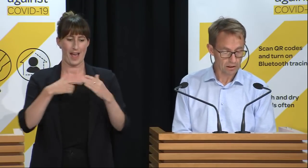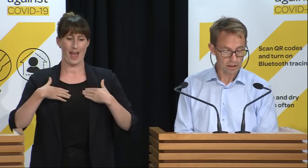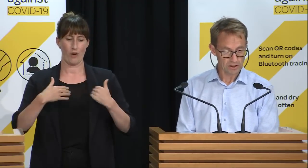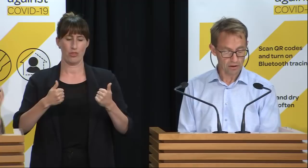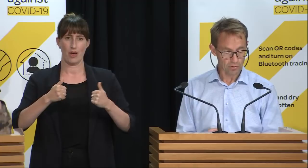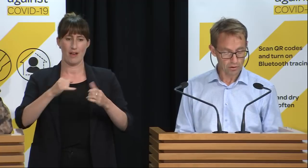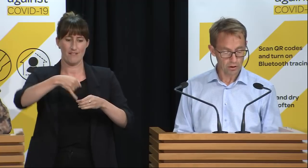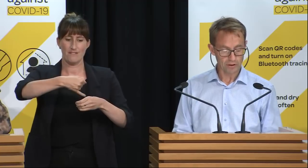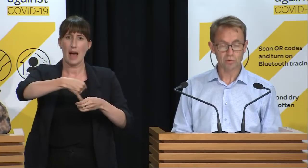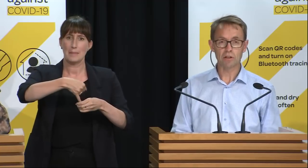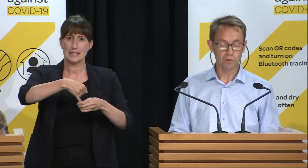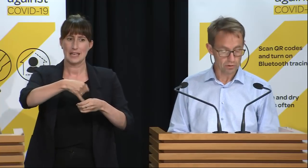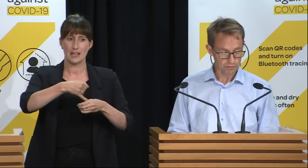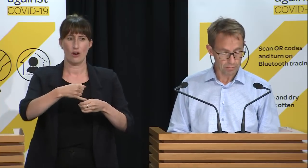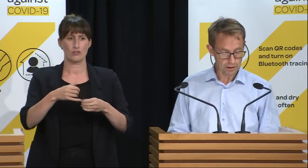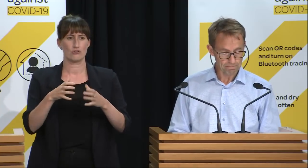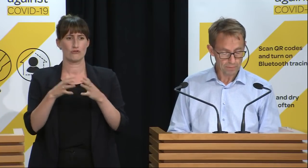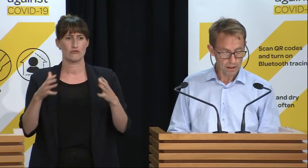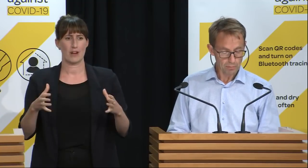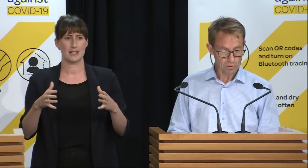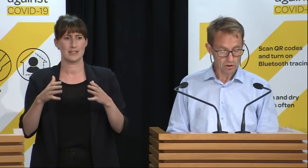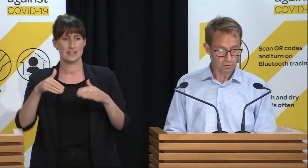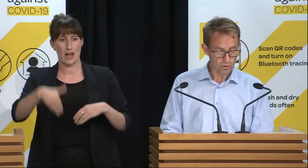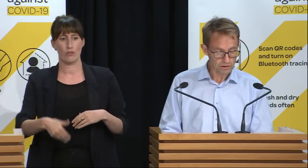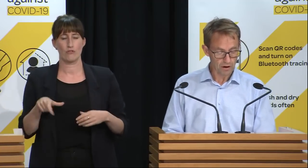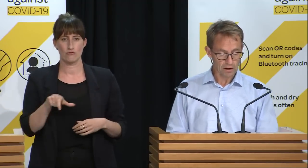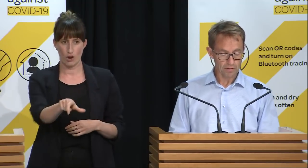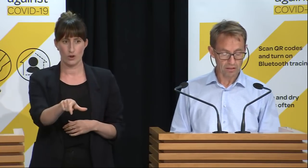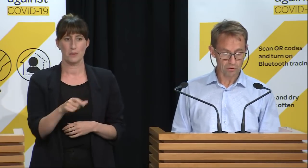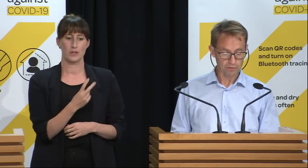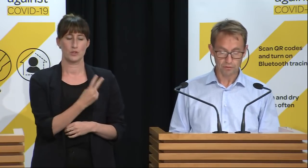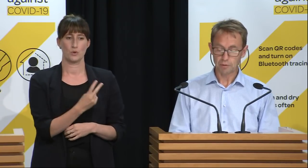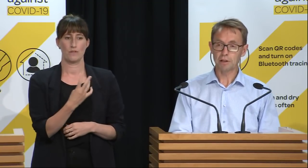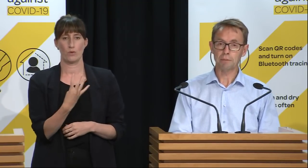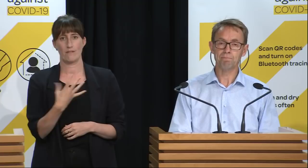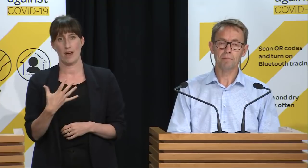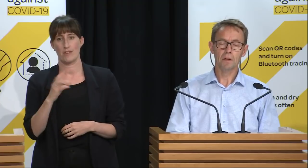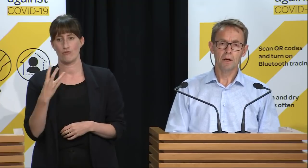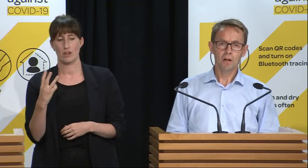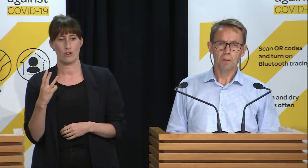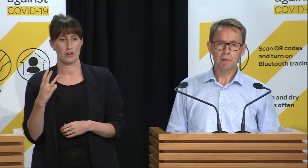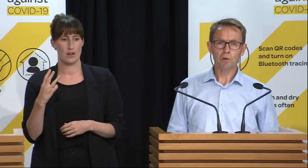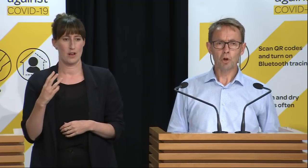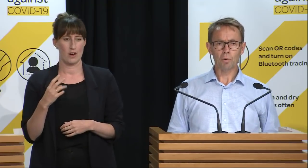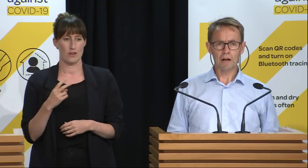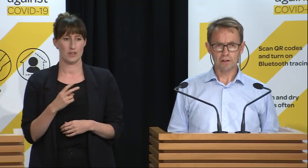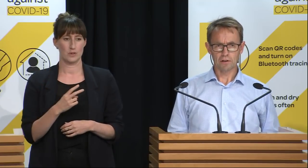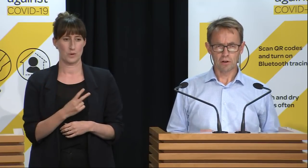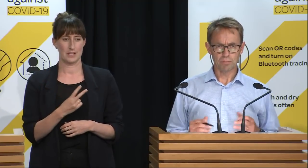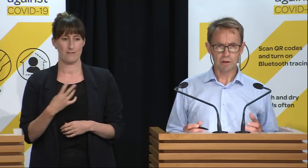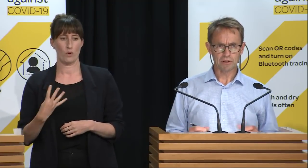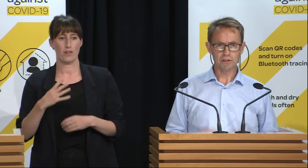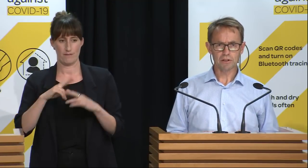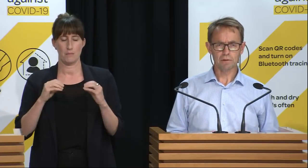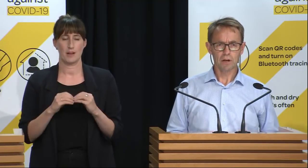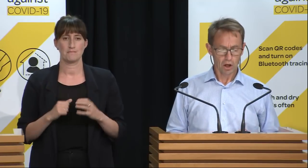488 Great South Road on the 23rd of February between 2:45 and 3:50 p.m. People who were at